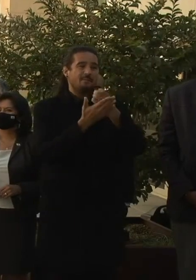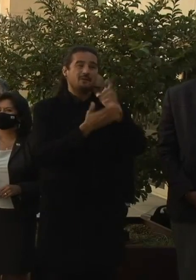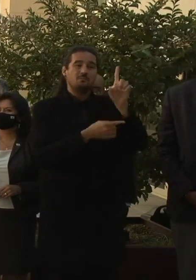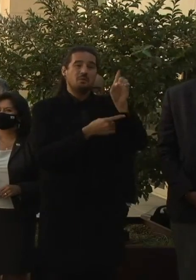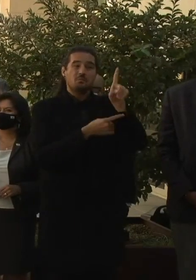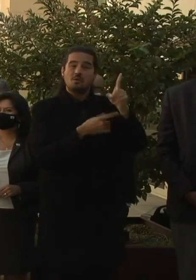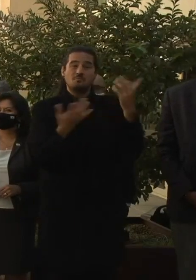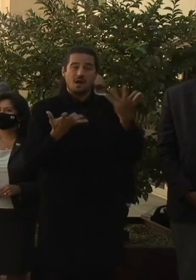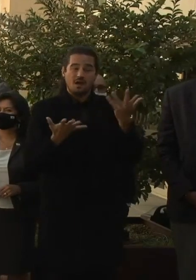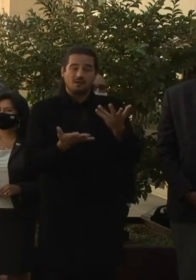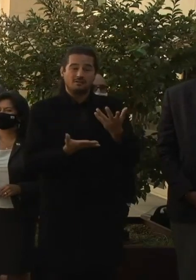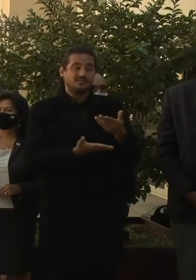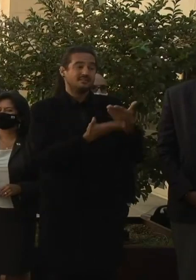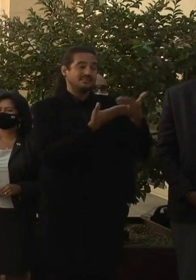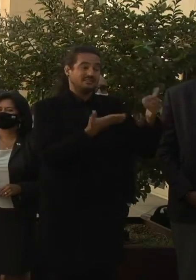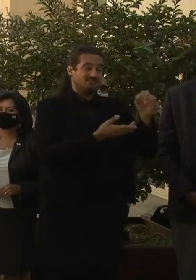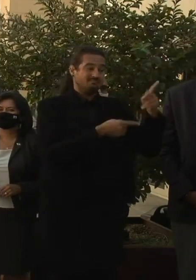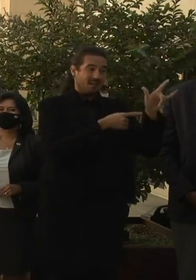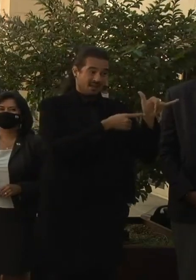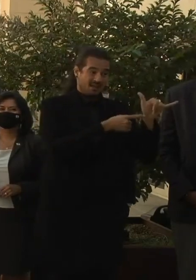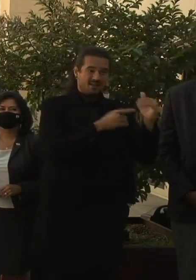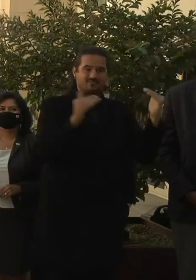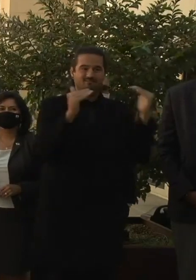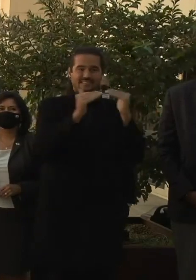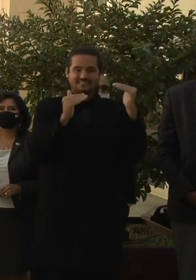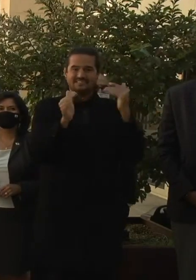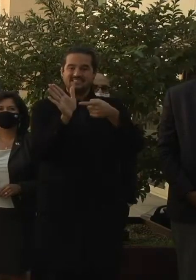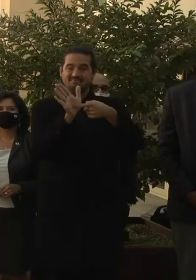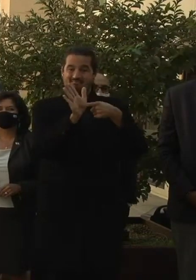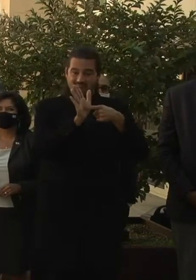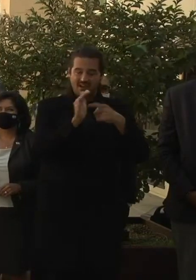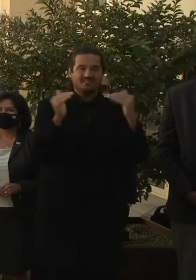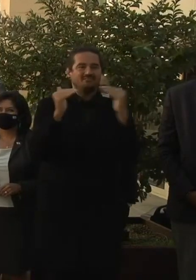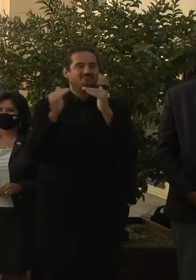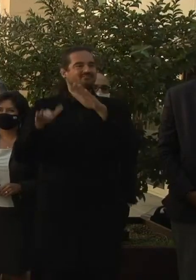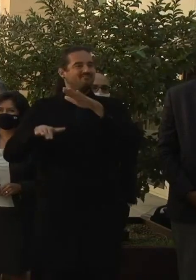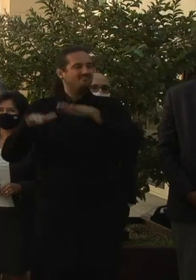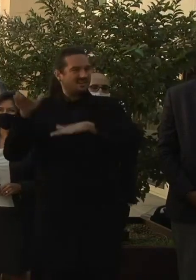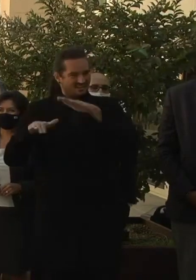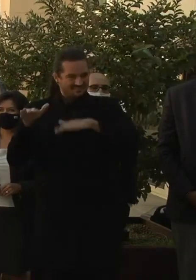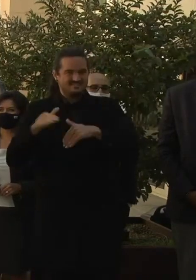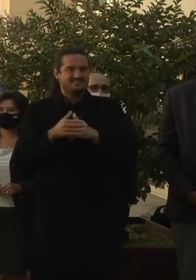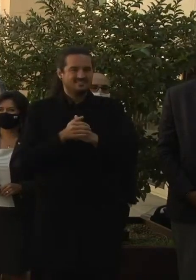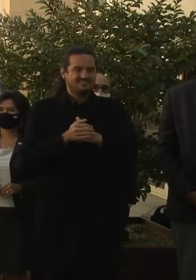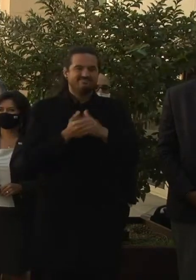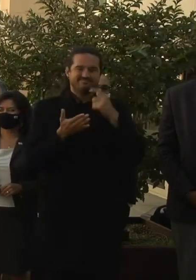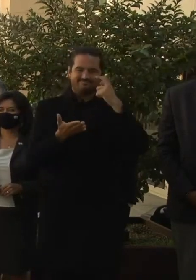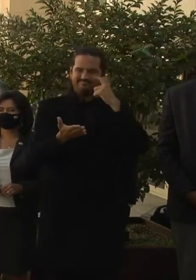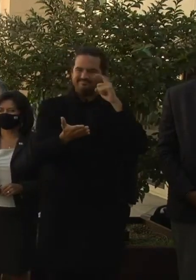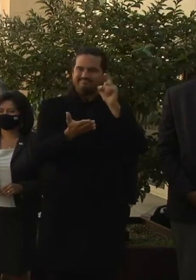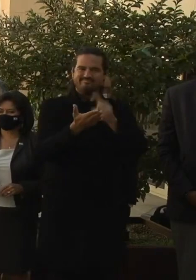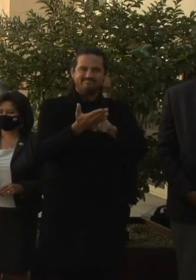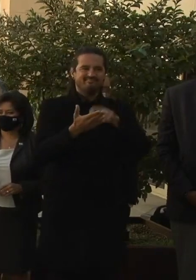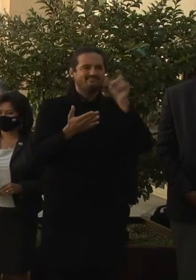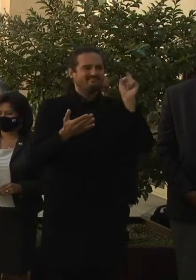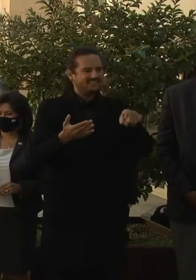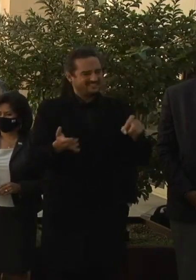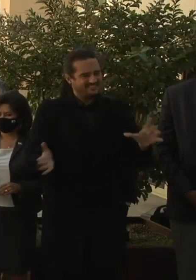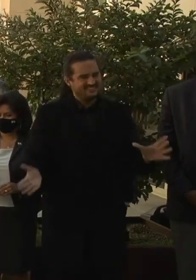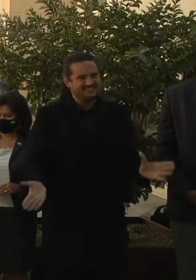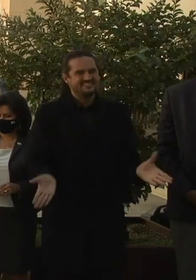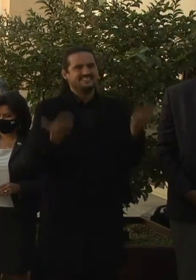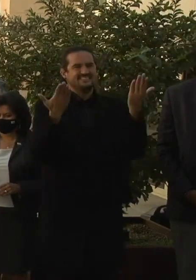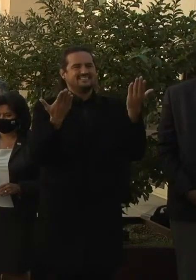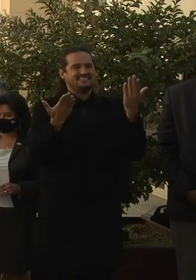at all income levels in the state of California. And we recognize that we've got to make up for decades and decades of that gap and